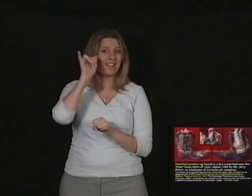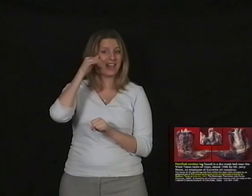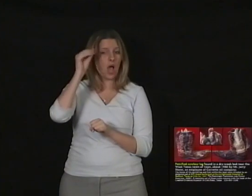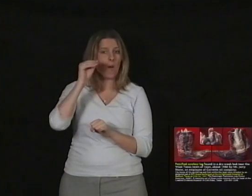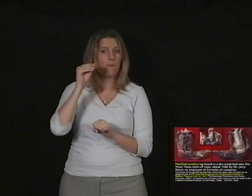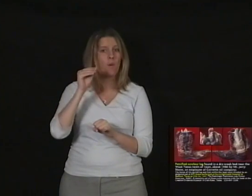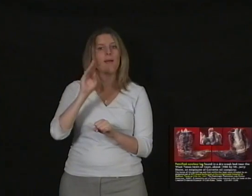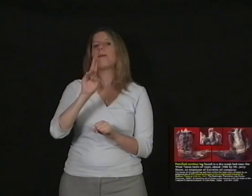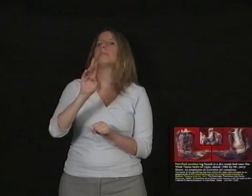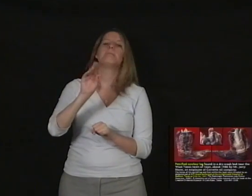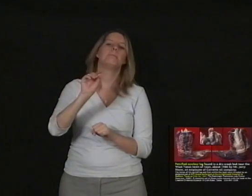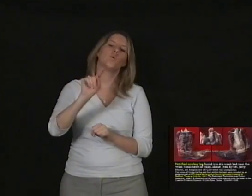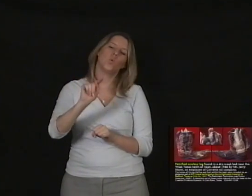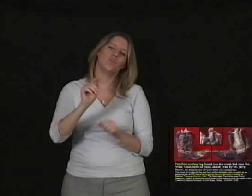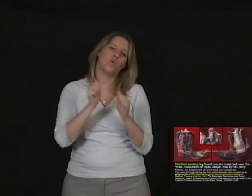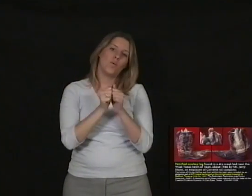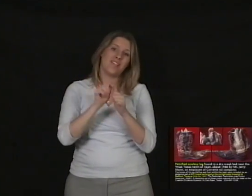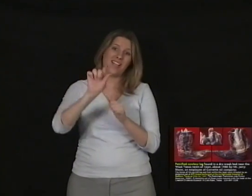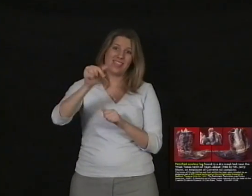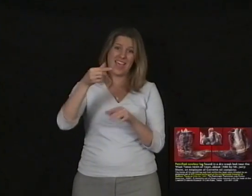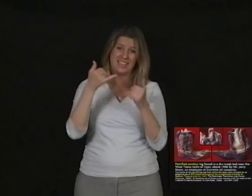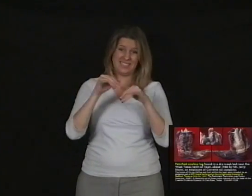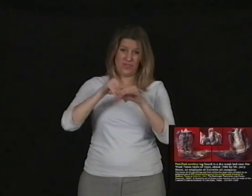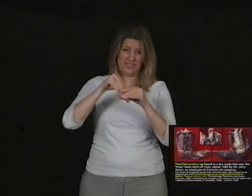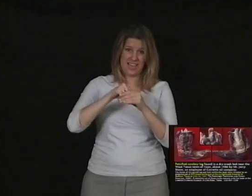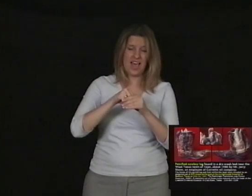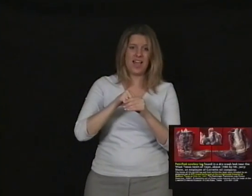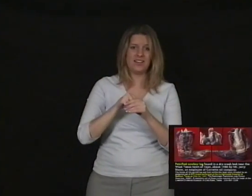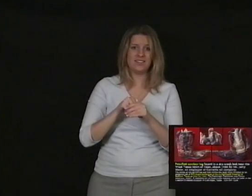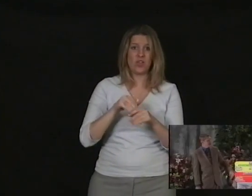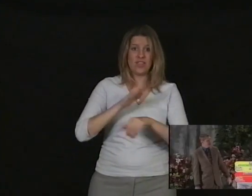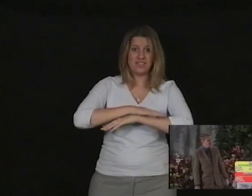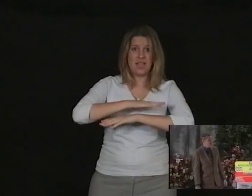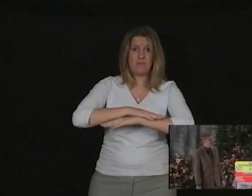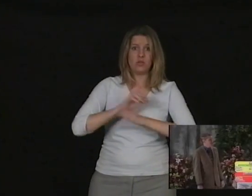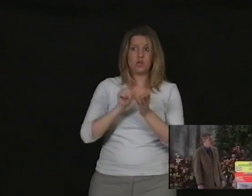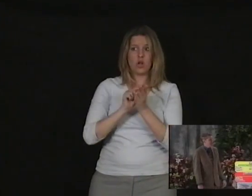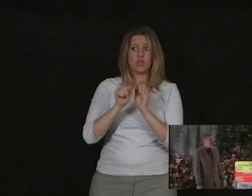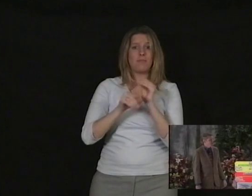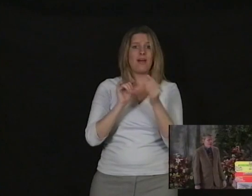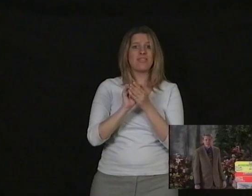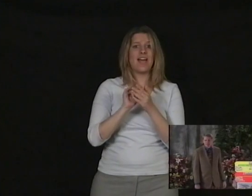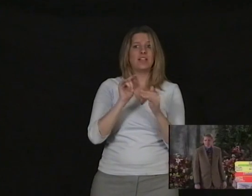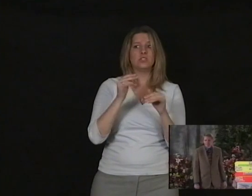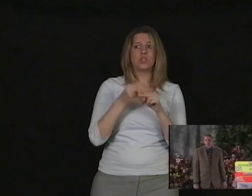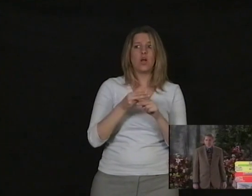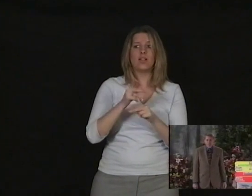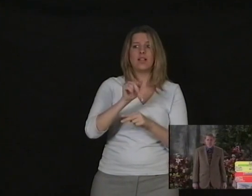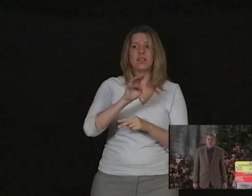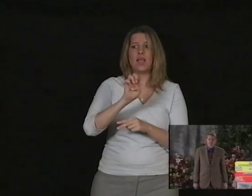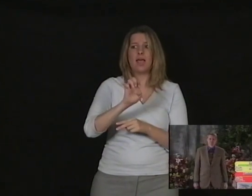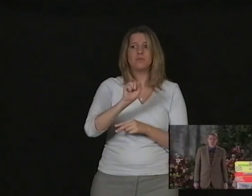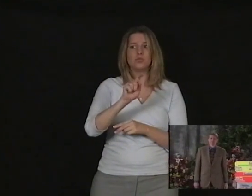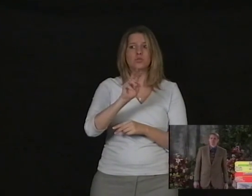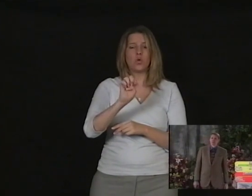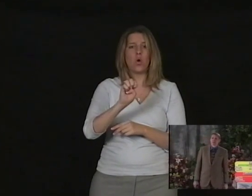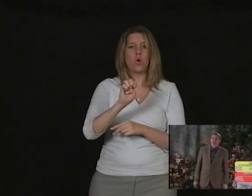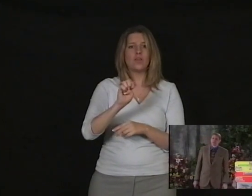cowboy's legs still in it. It's on the table now, there's an article about it, it's called The Limestone Cowboy.